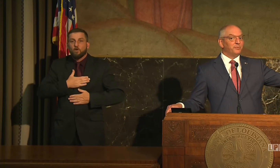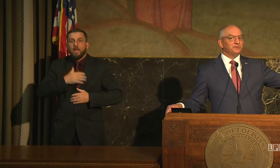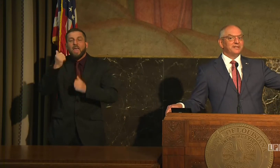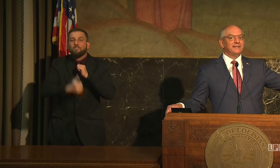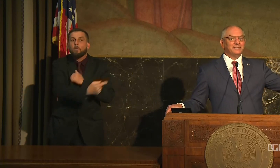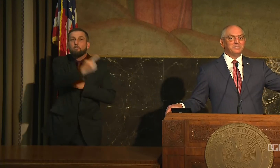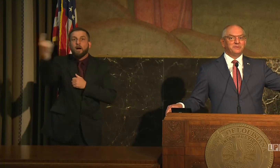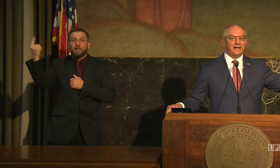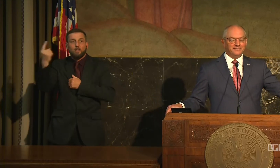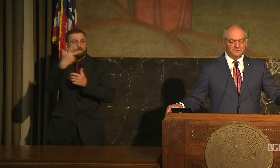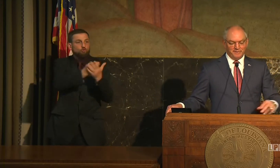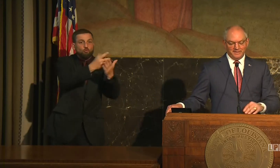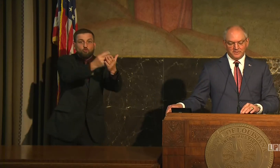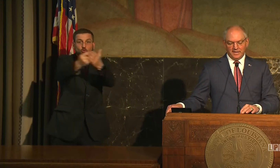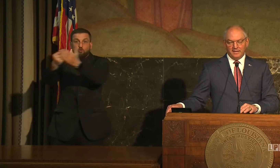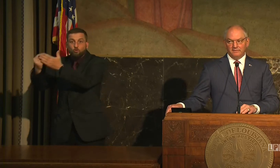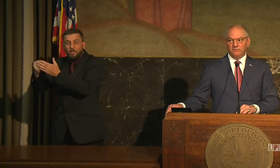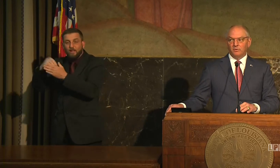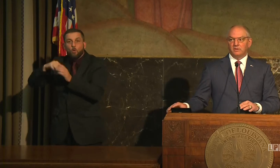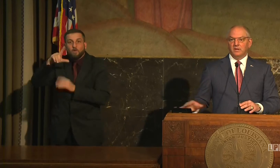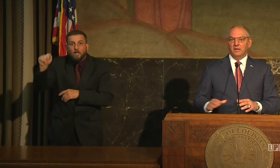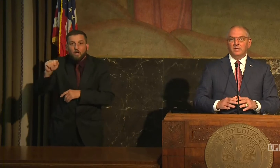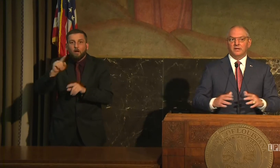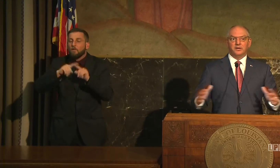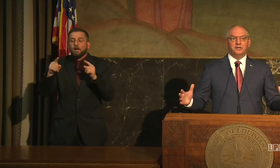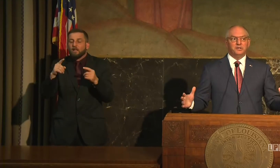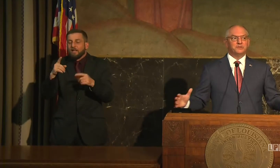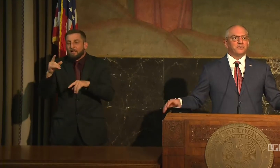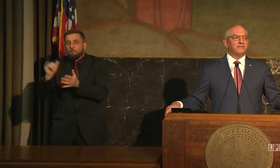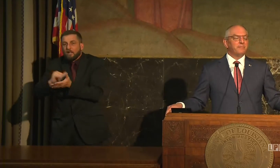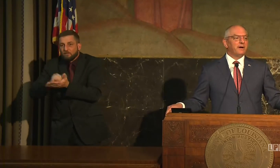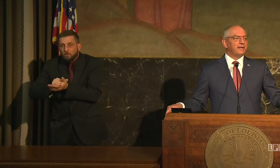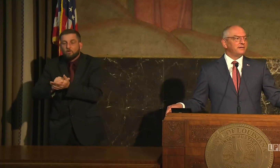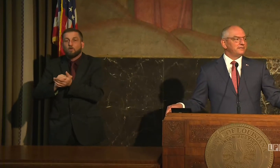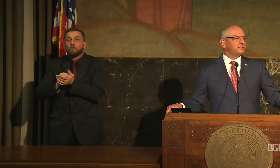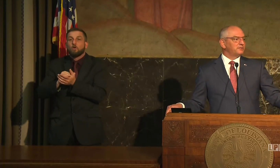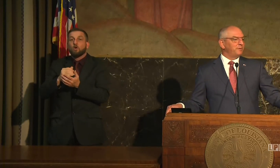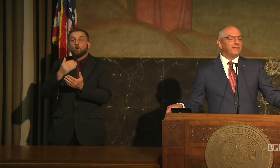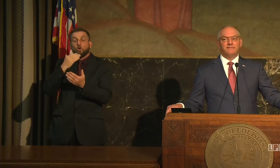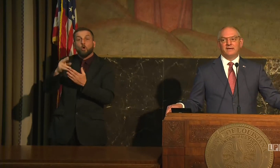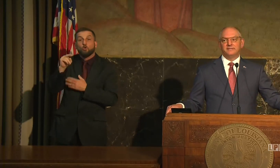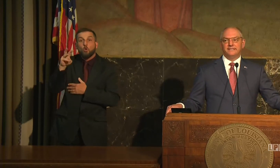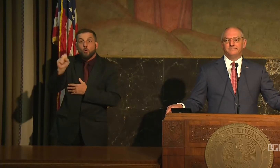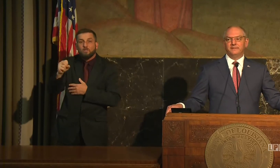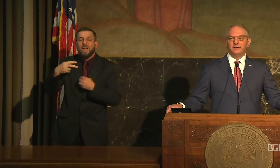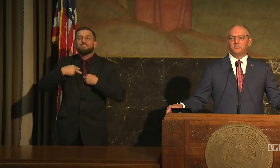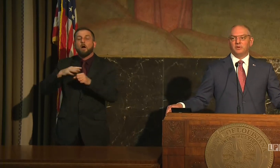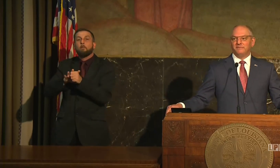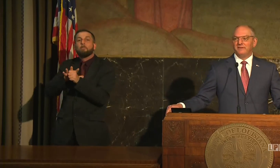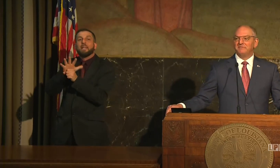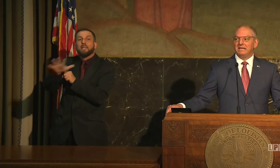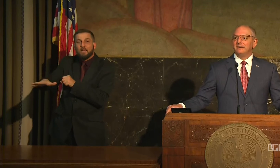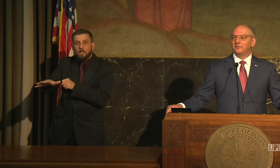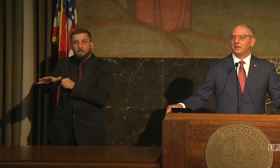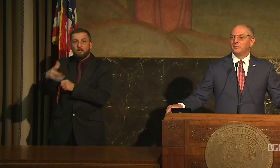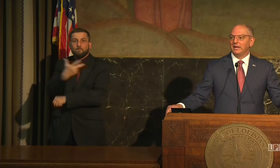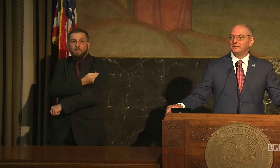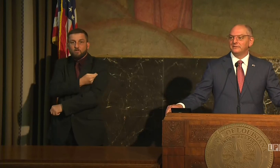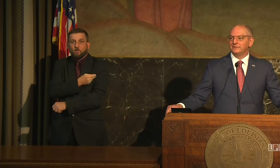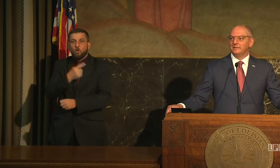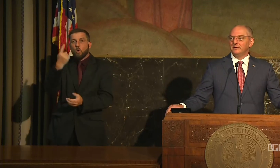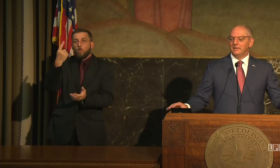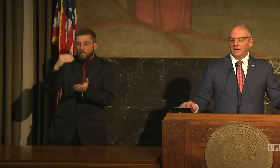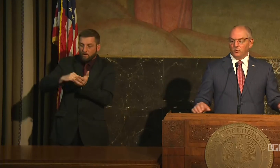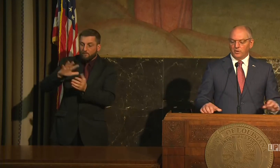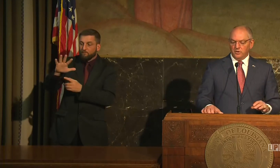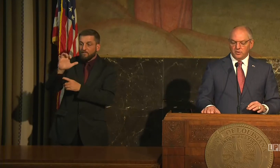But she wants to get to 2,000 by July the 4th. The good news for everybody else is there's plenty of vaccine. There's more than 1,500